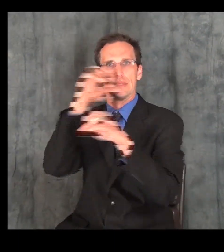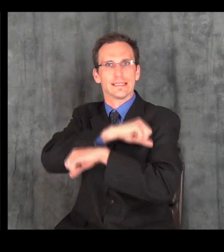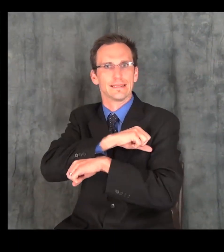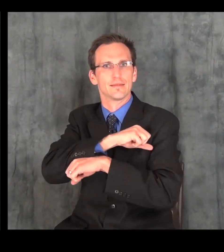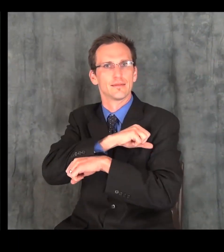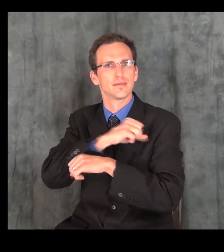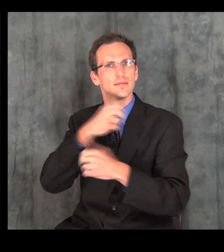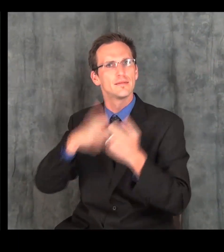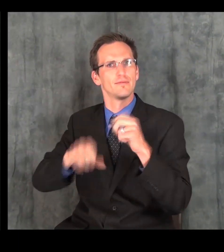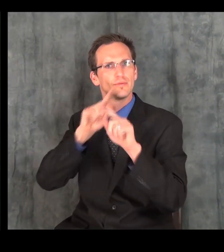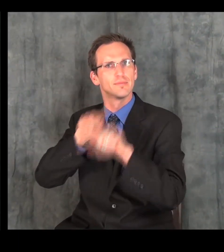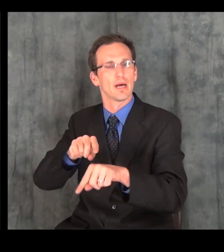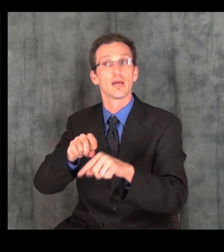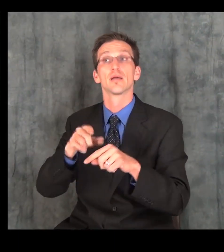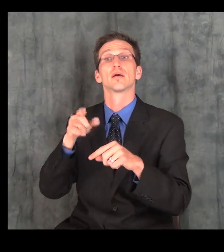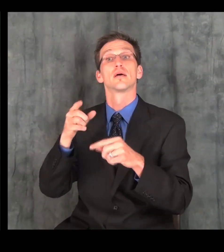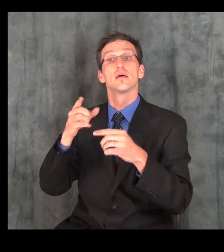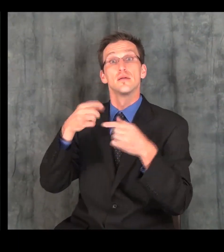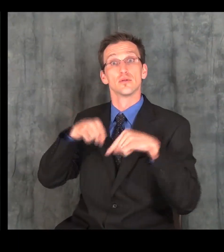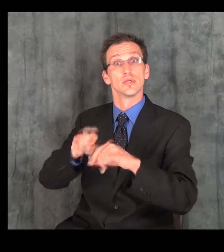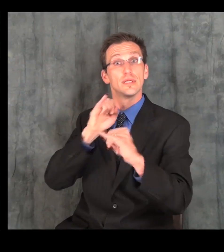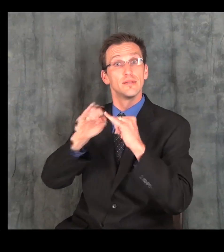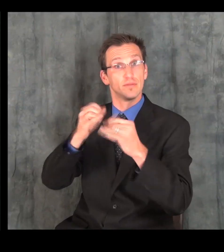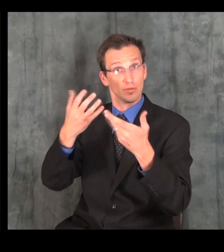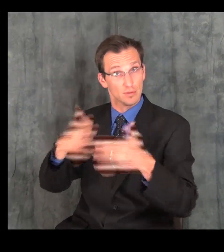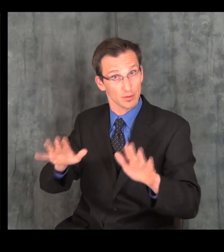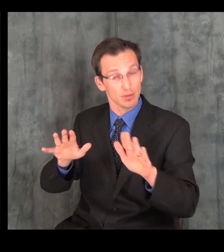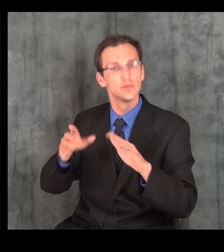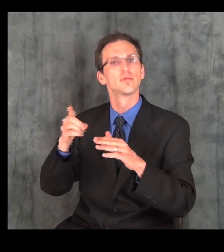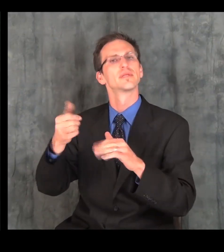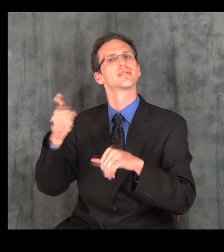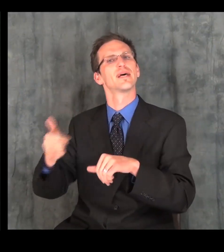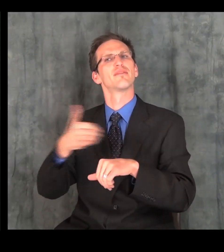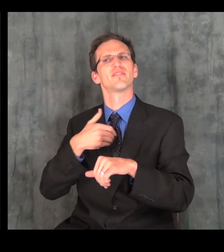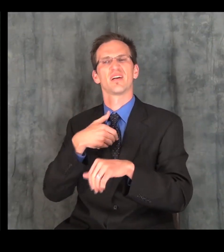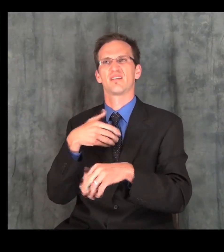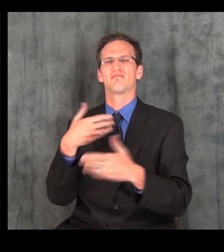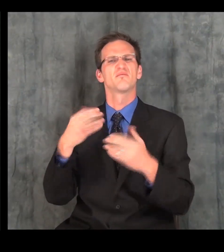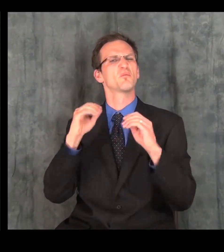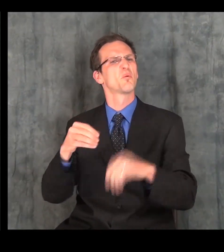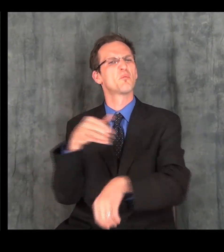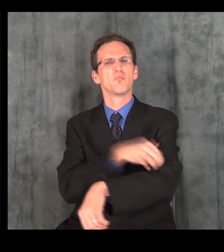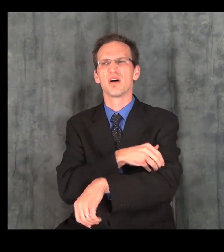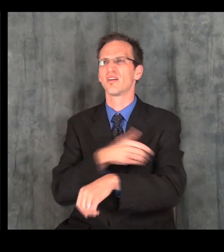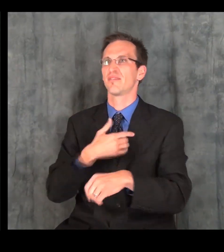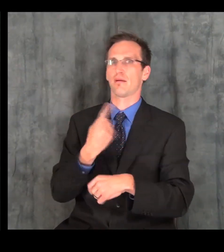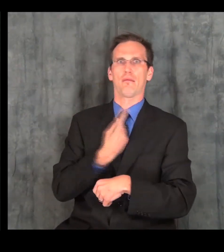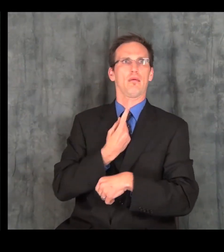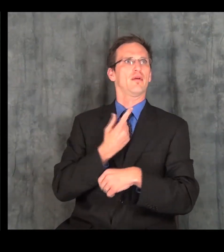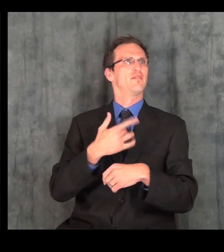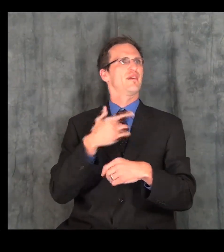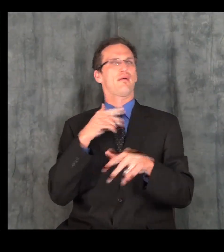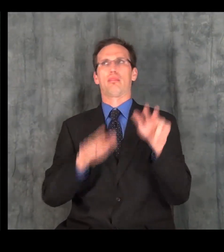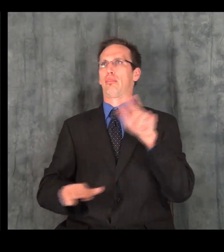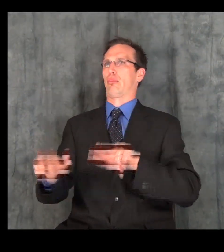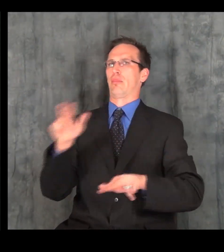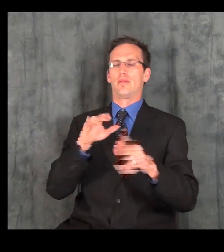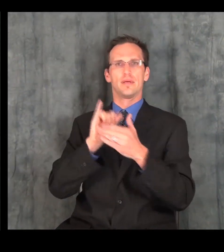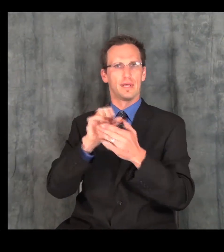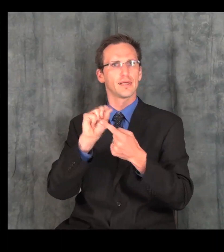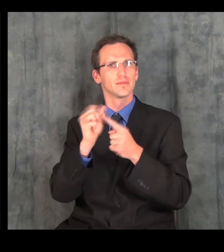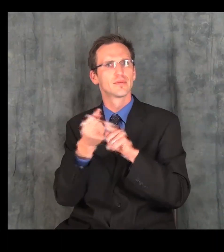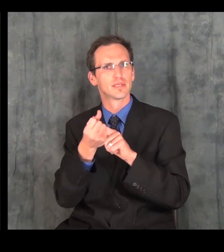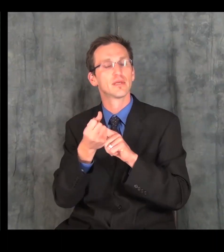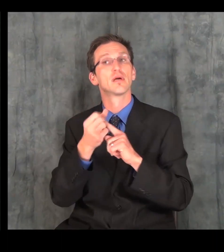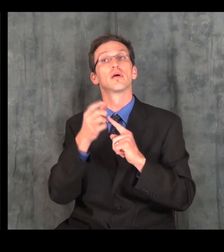afterwards, that she felt quite confused and she felt disempowered and she felt very isolated being in this situation. And she did comment that